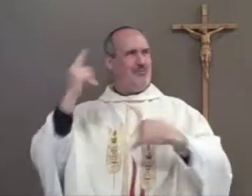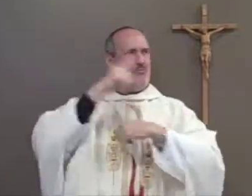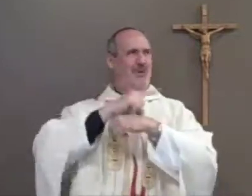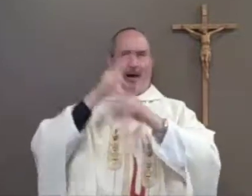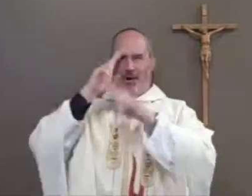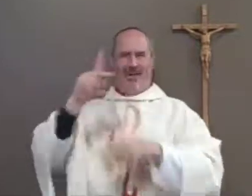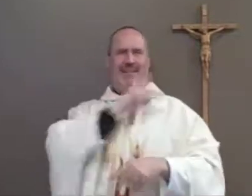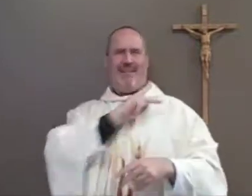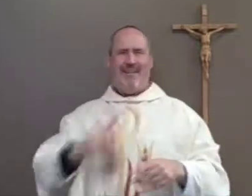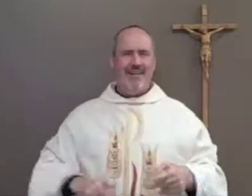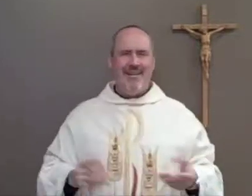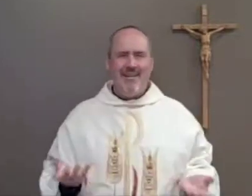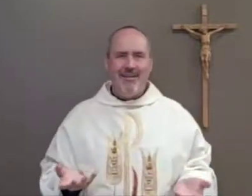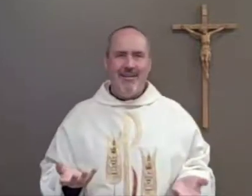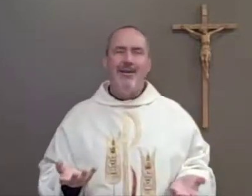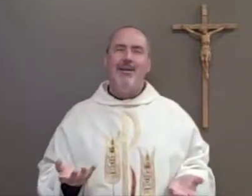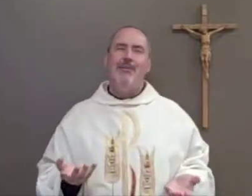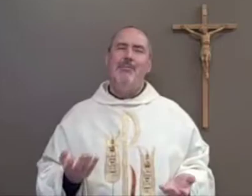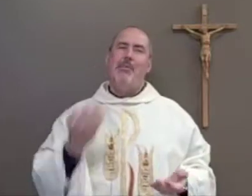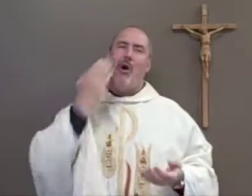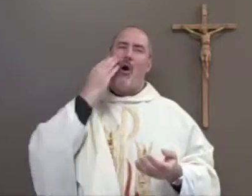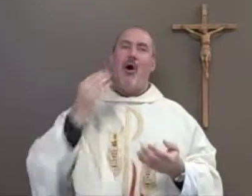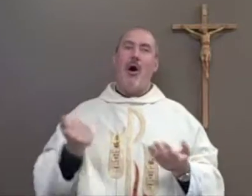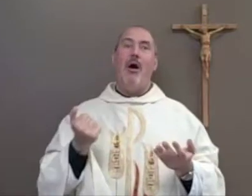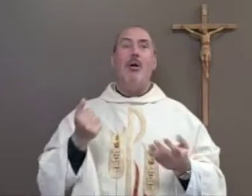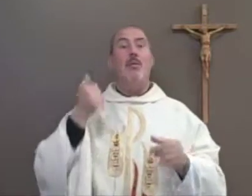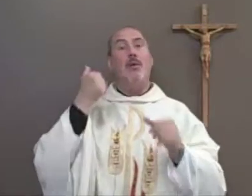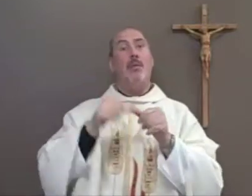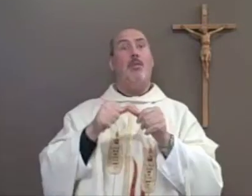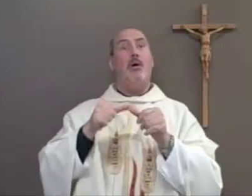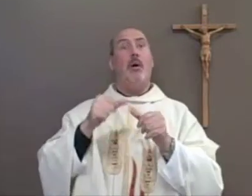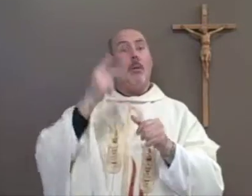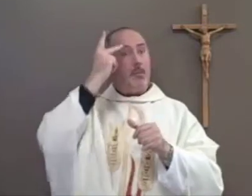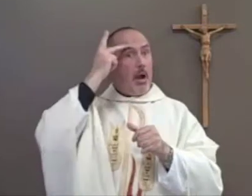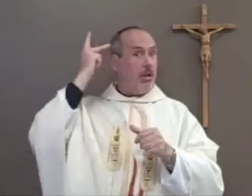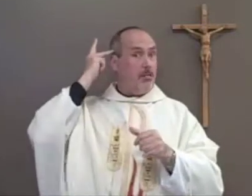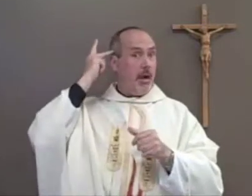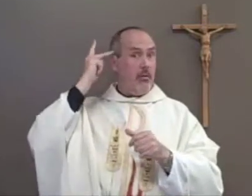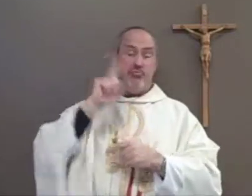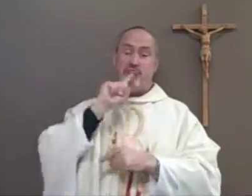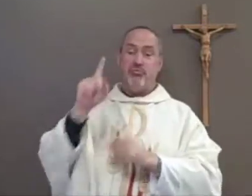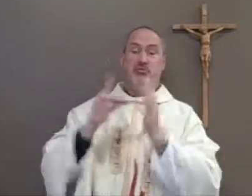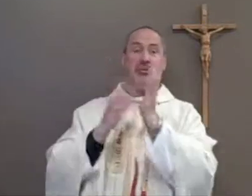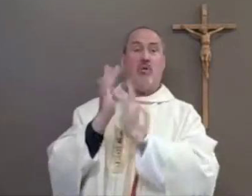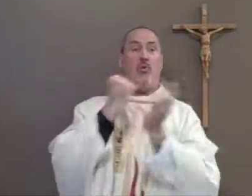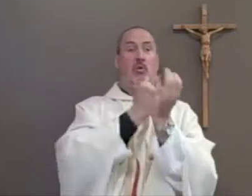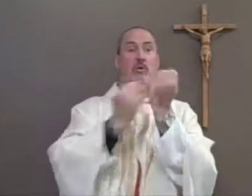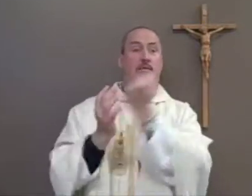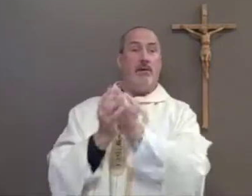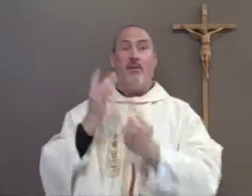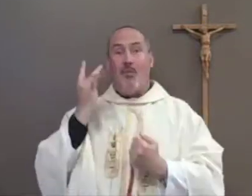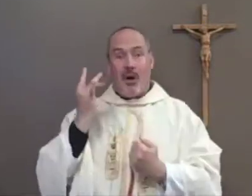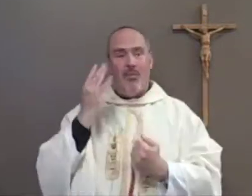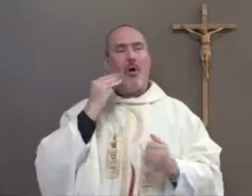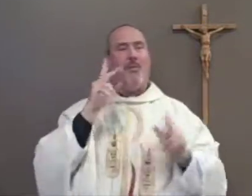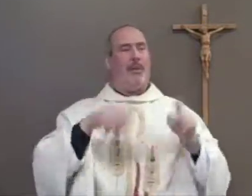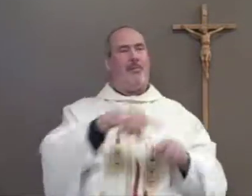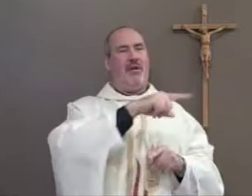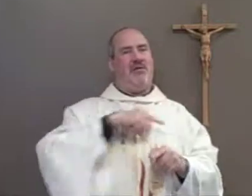story to honor Jesus as our King? Well, if you remember, Pontius Pilate ordered Jesus to be